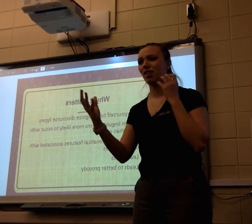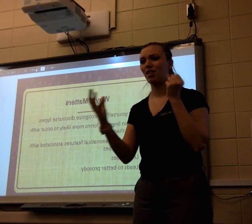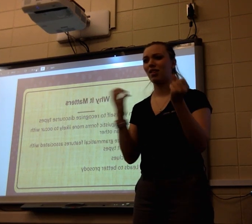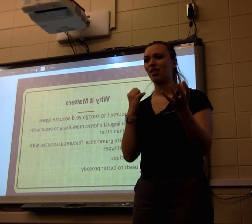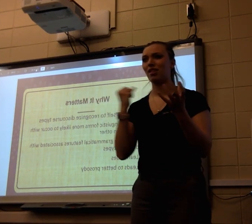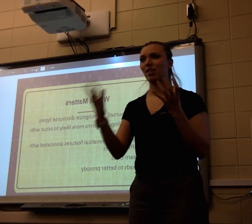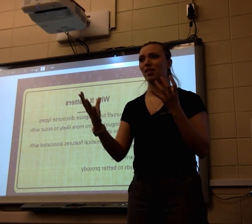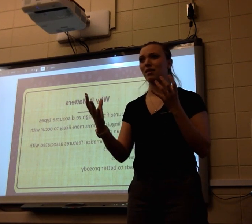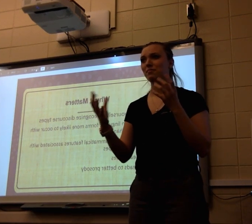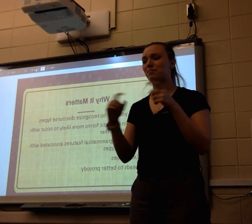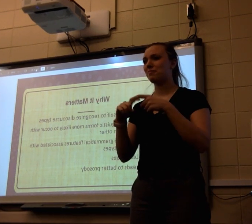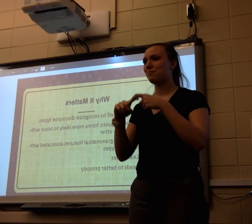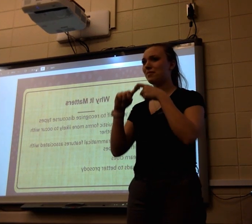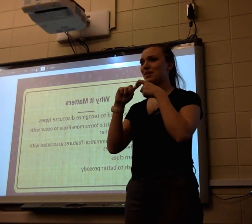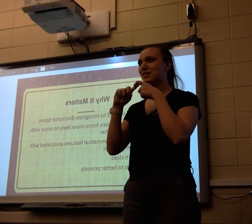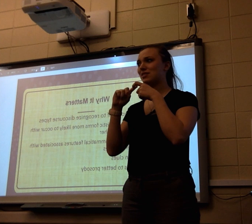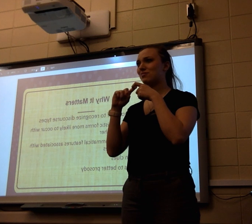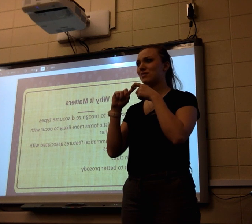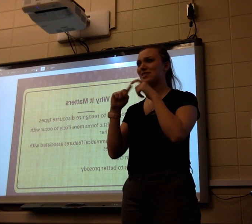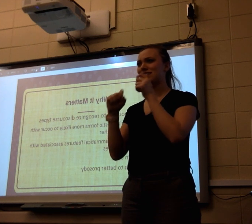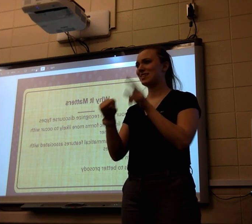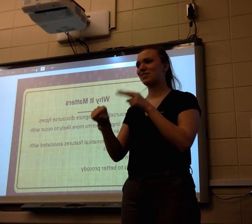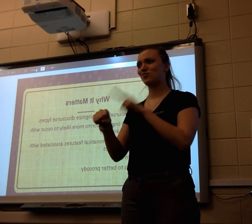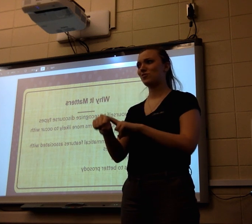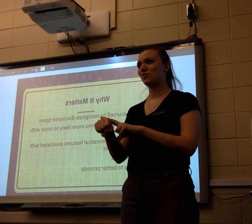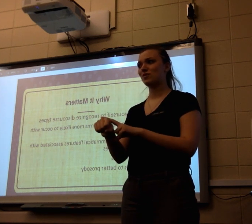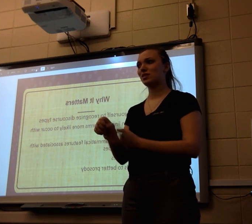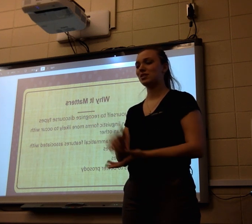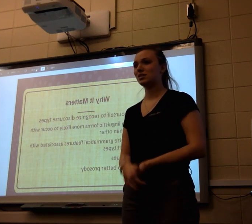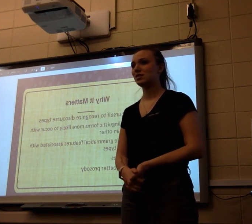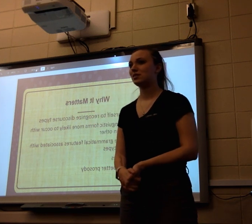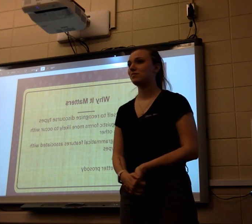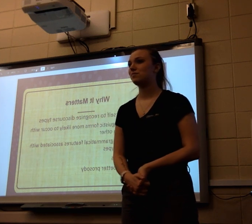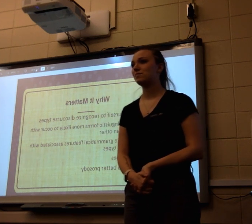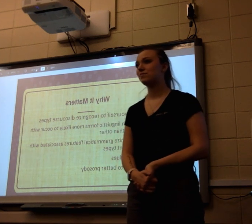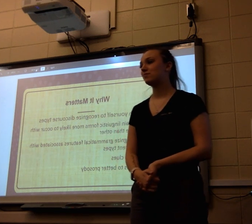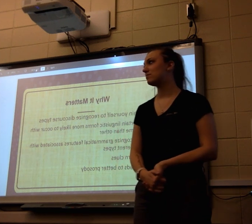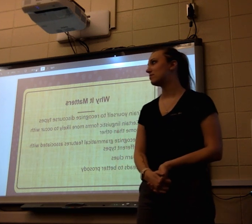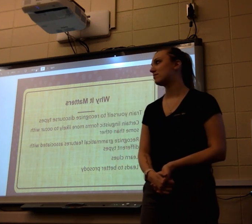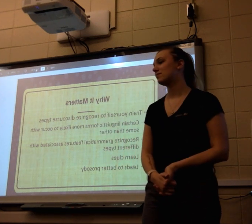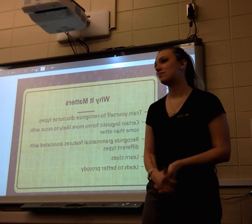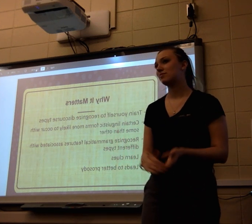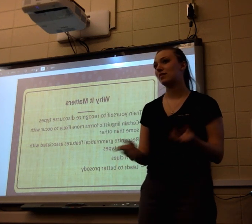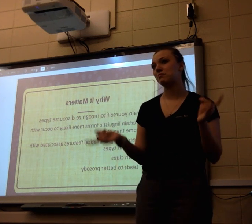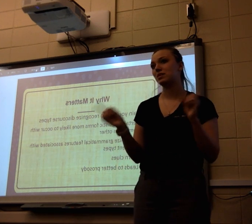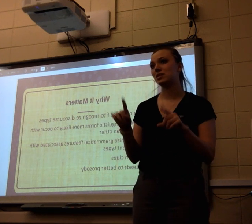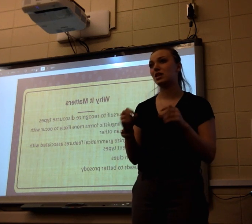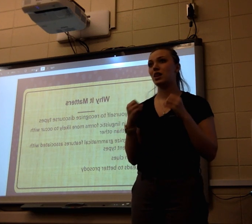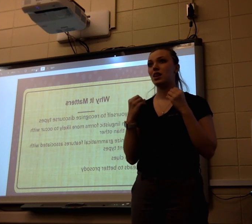was done in unnatural ways, right? We do that a lot with voicing.